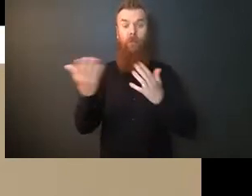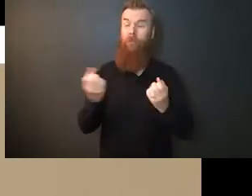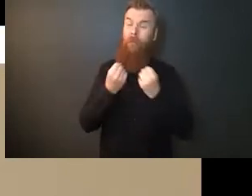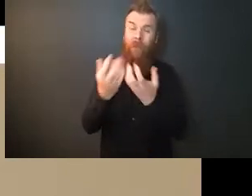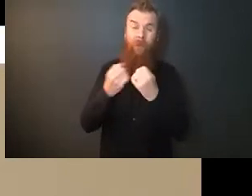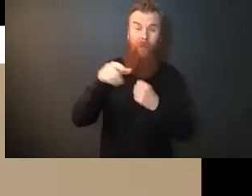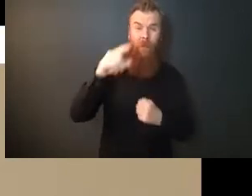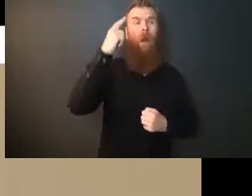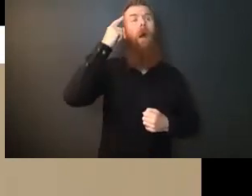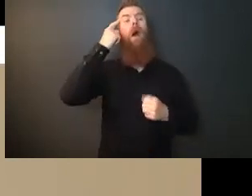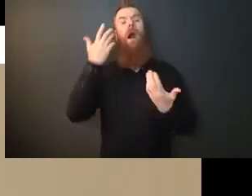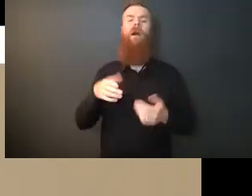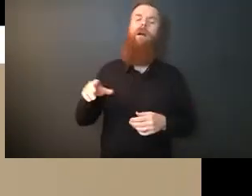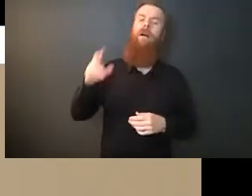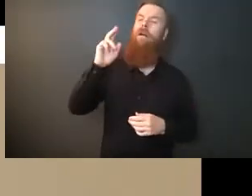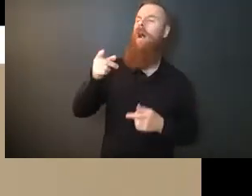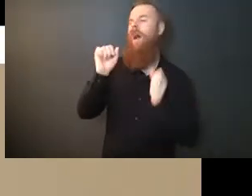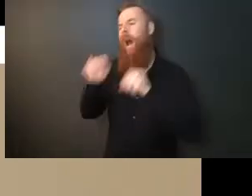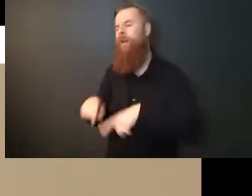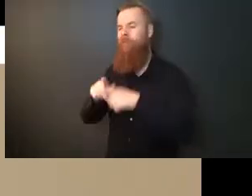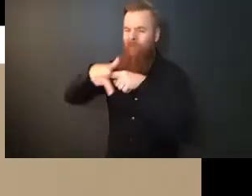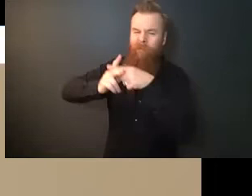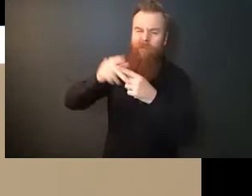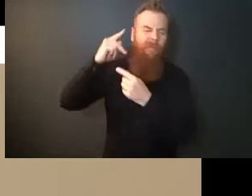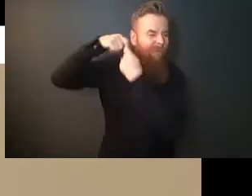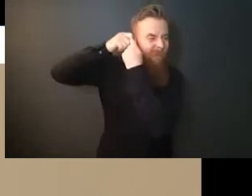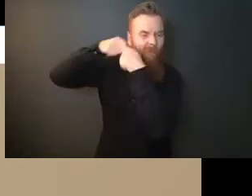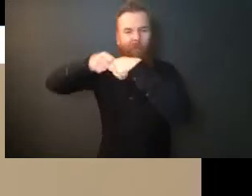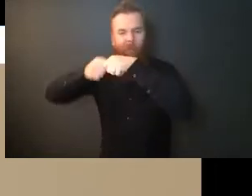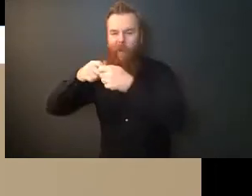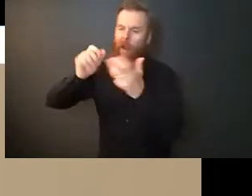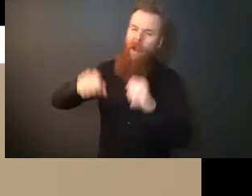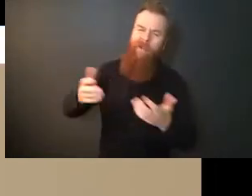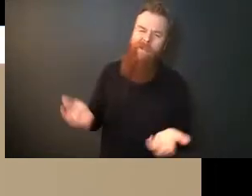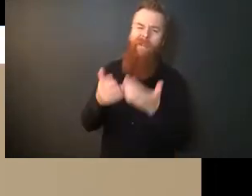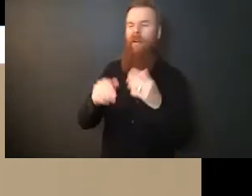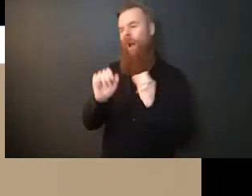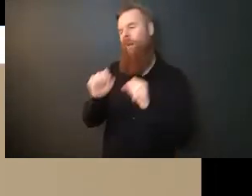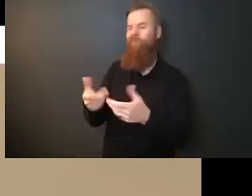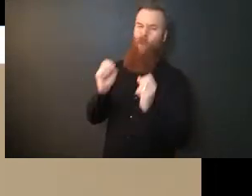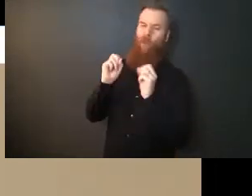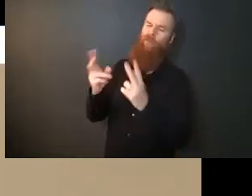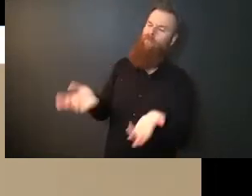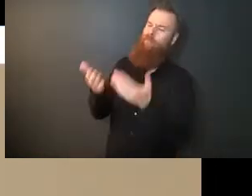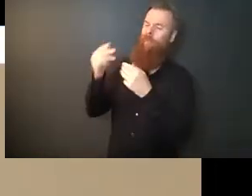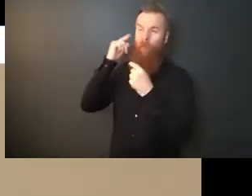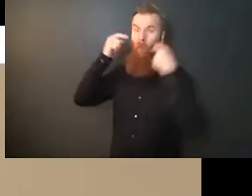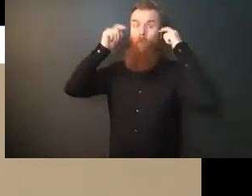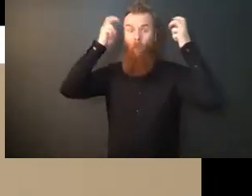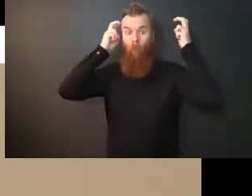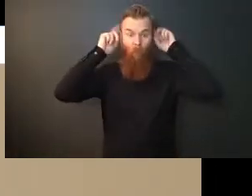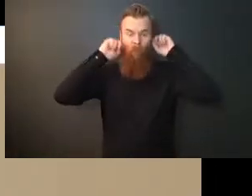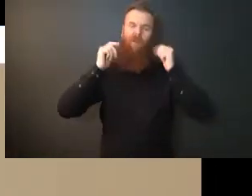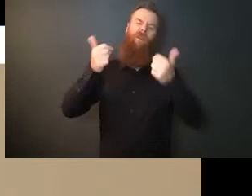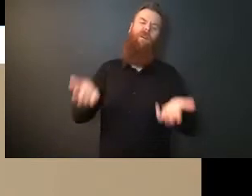cochlear implants being seen as essential and a cure for deafness. Alternatively, deaf people see ourselves as part of a cultural